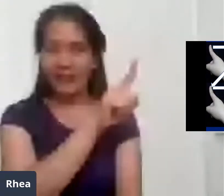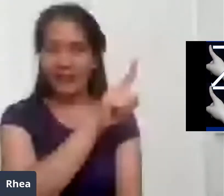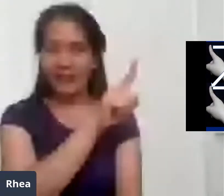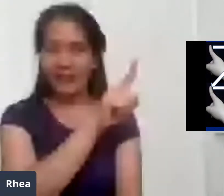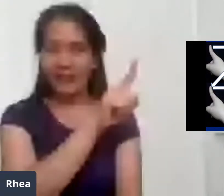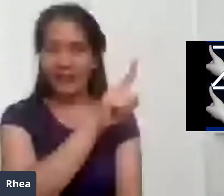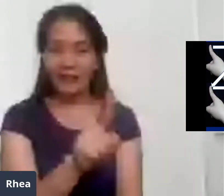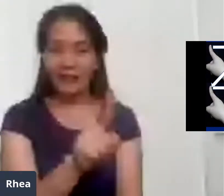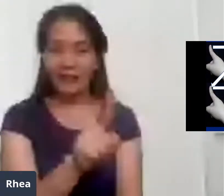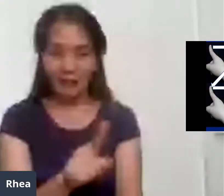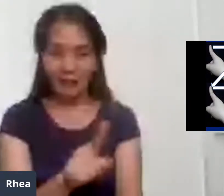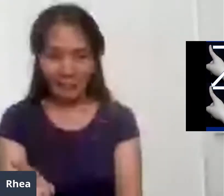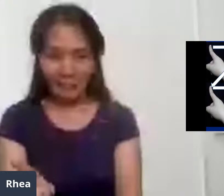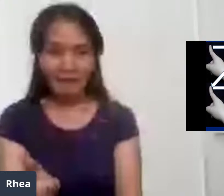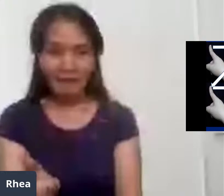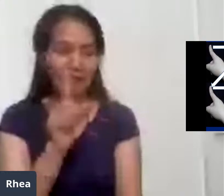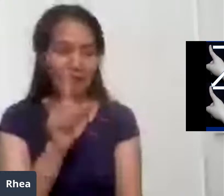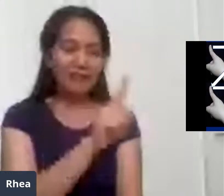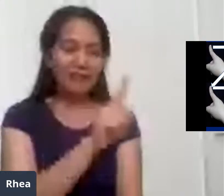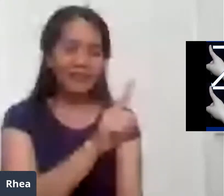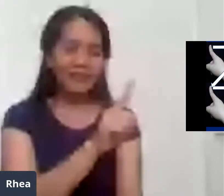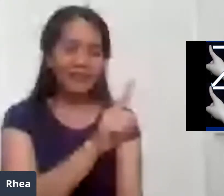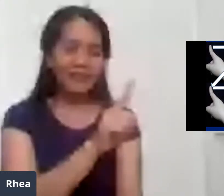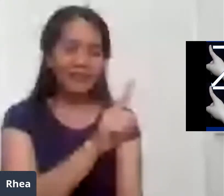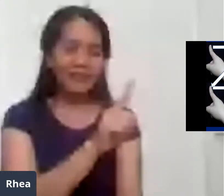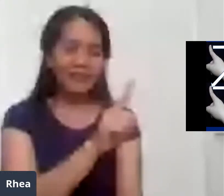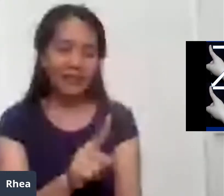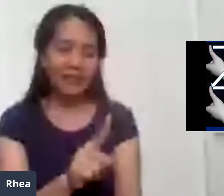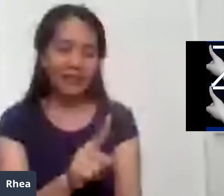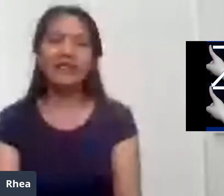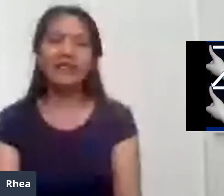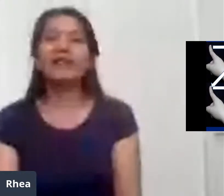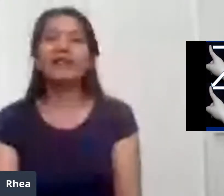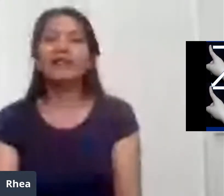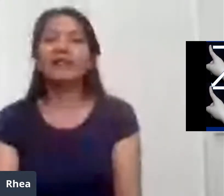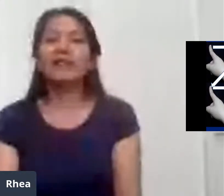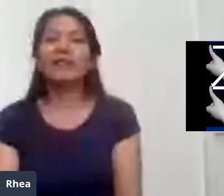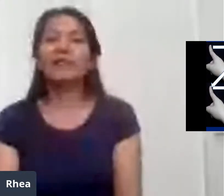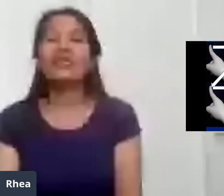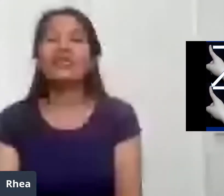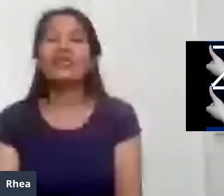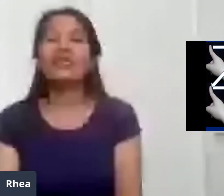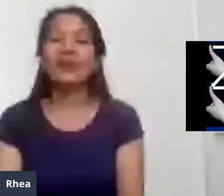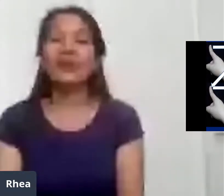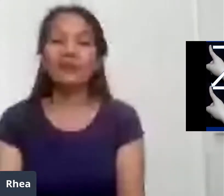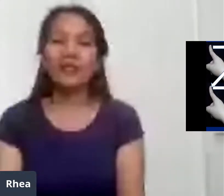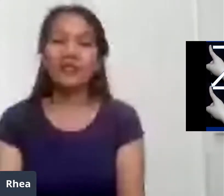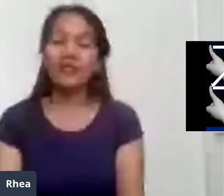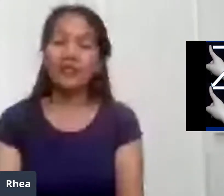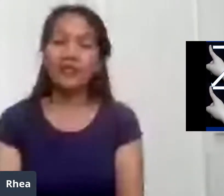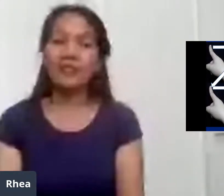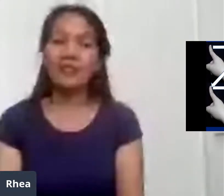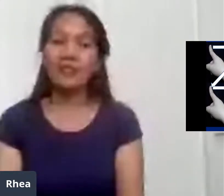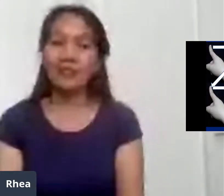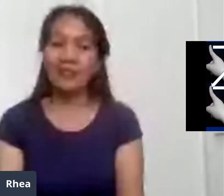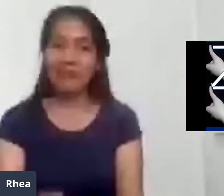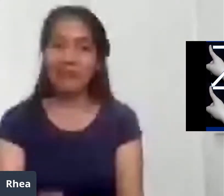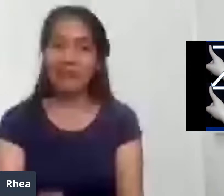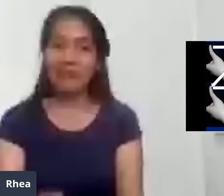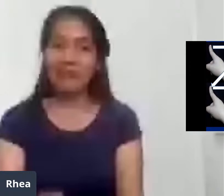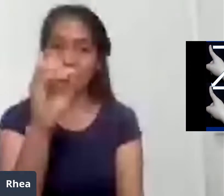writing like letter Z. Very easy. Letter Z. We're gonna equate the word into